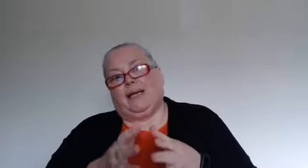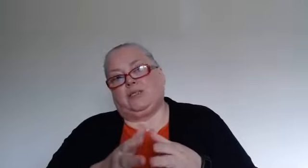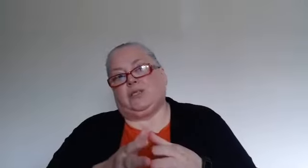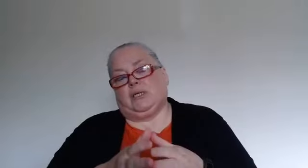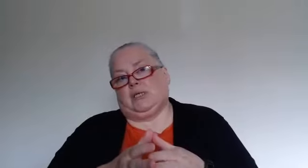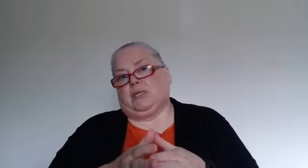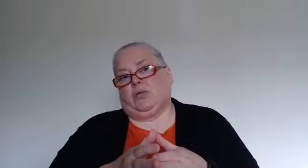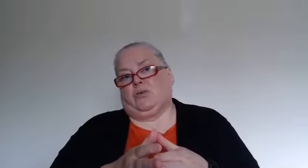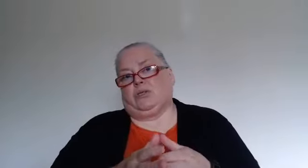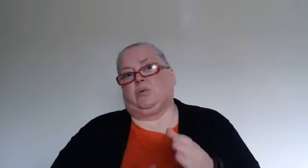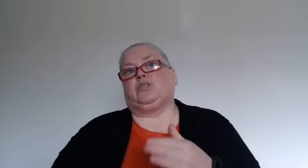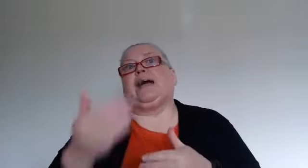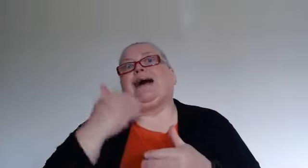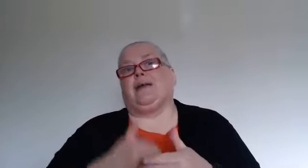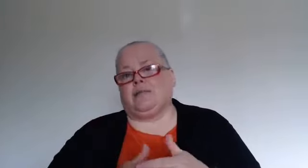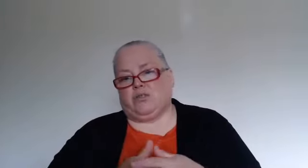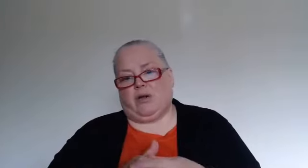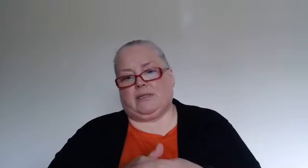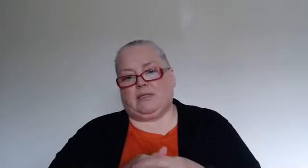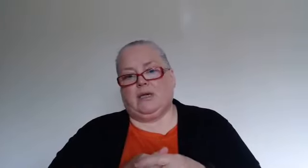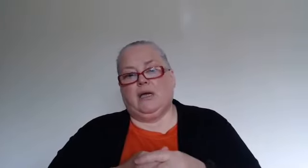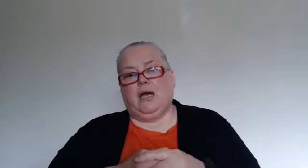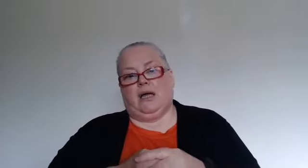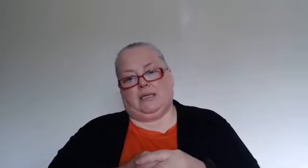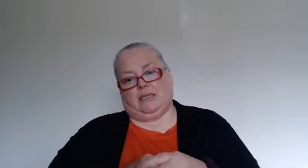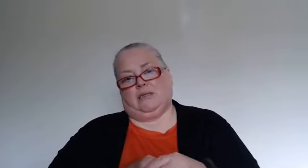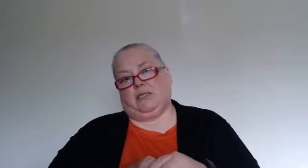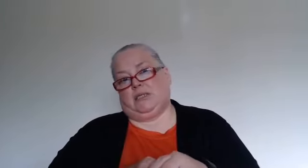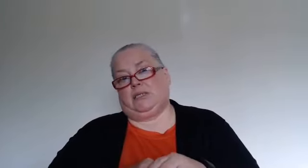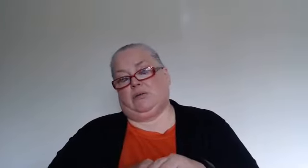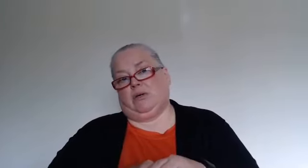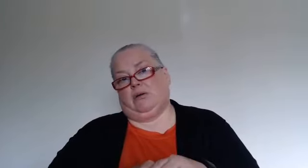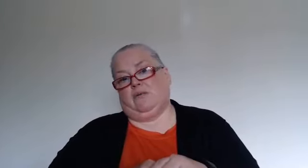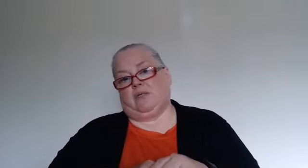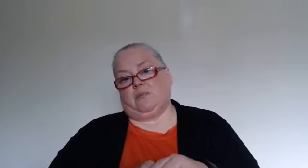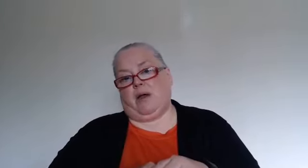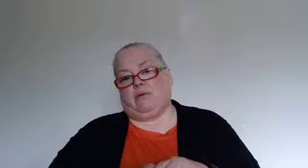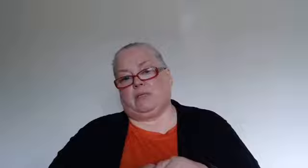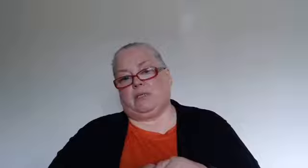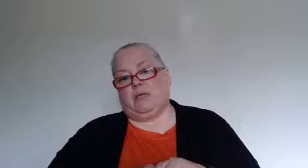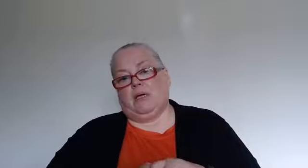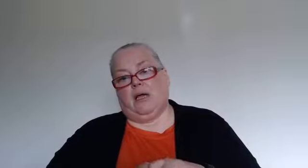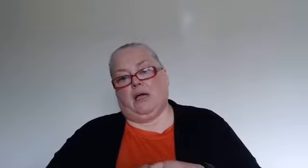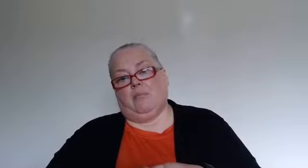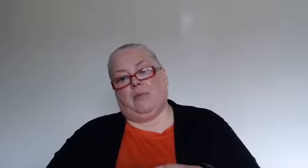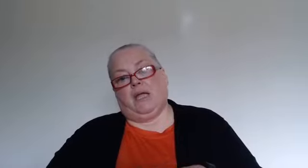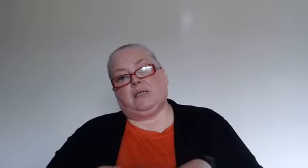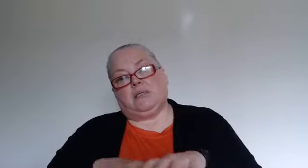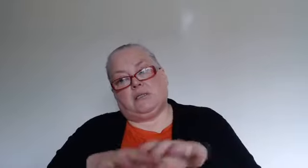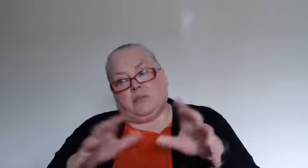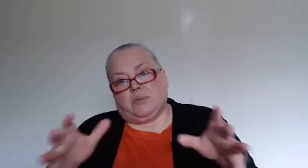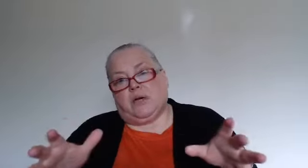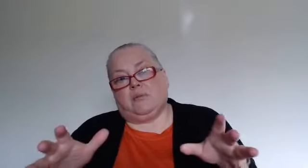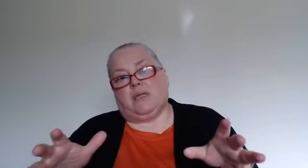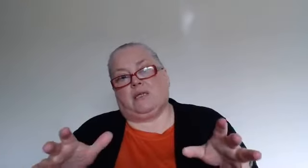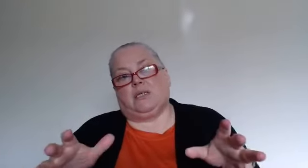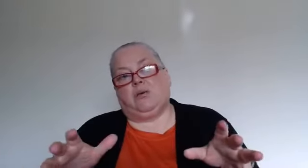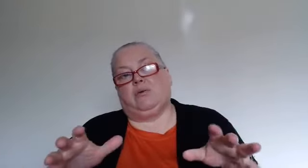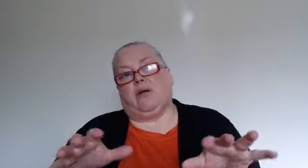financial insecurity, which adds stress and anxiety to our lives as parents. Sometimes then too, you got